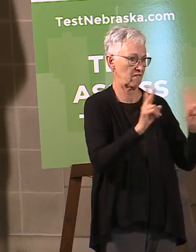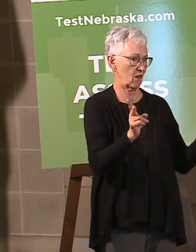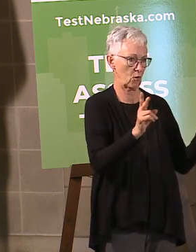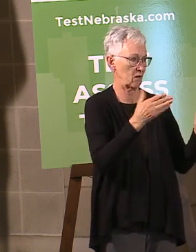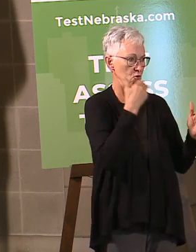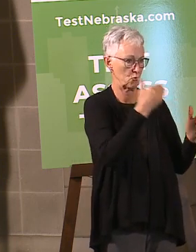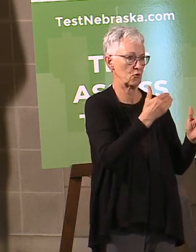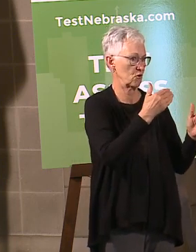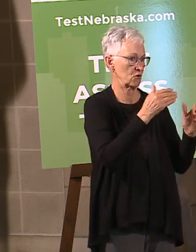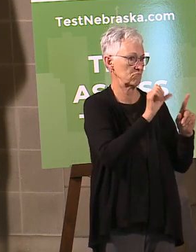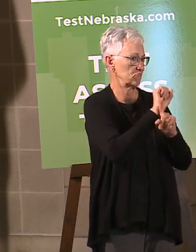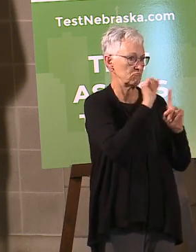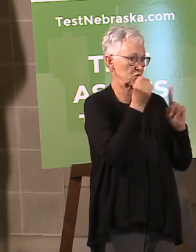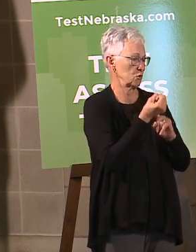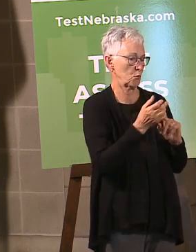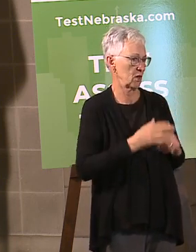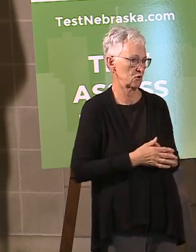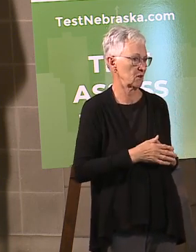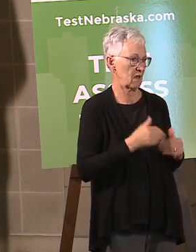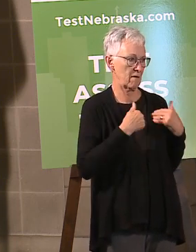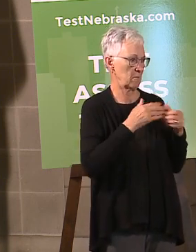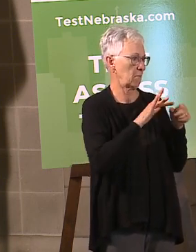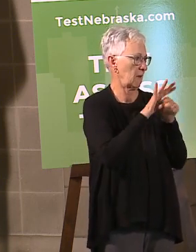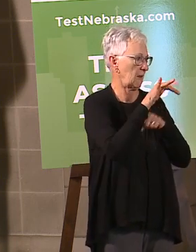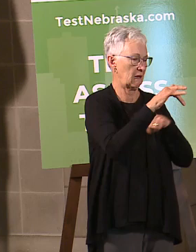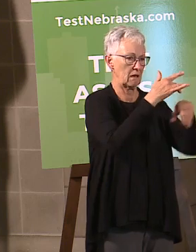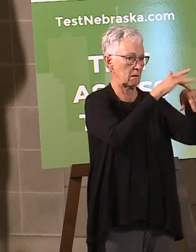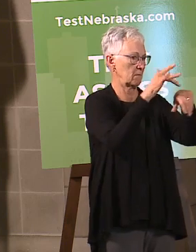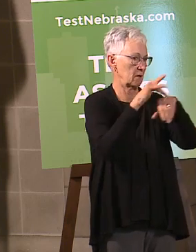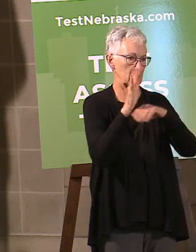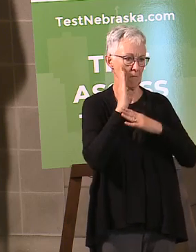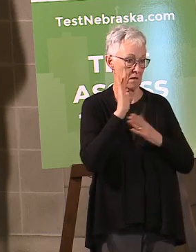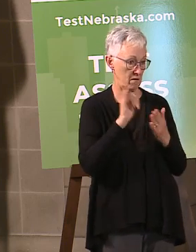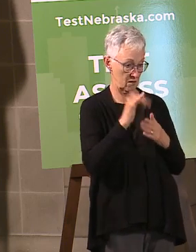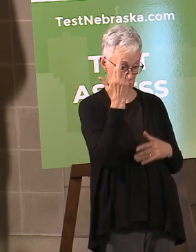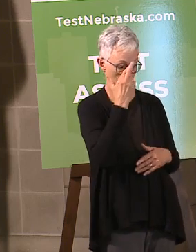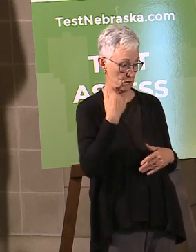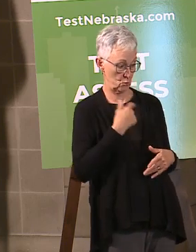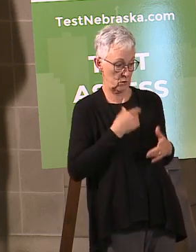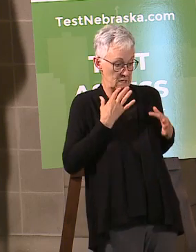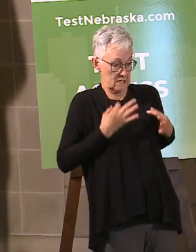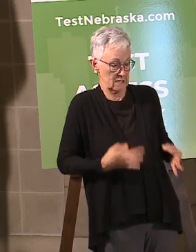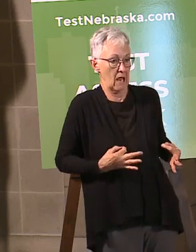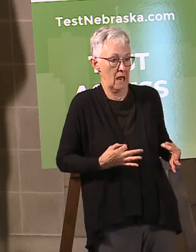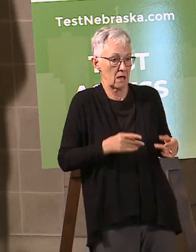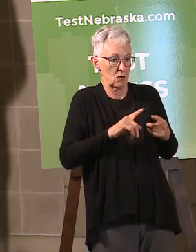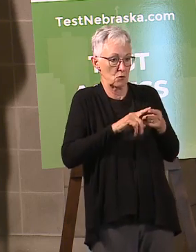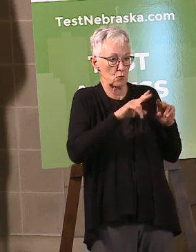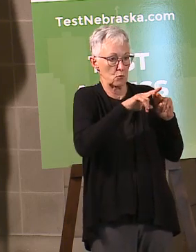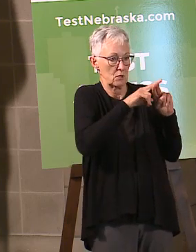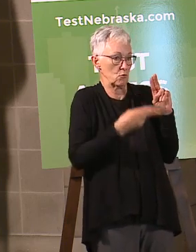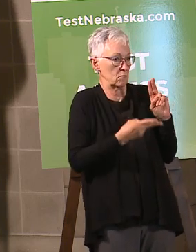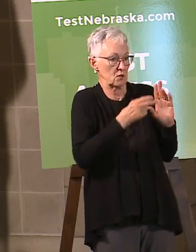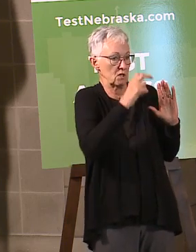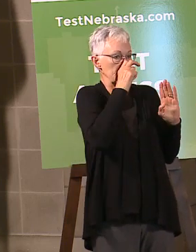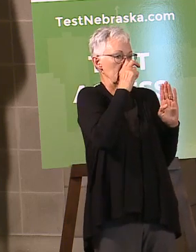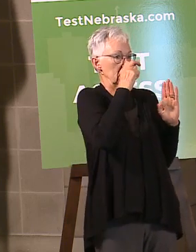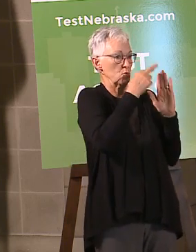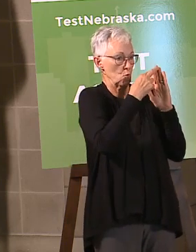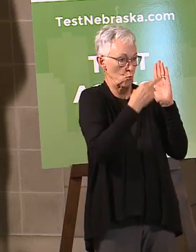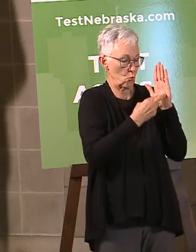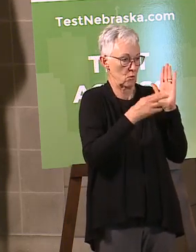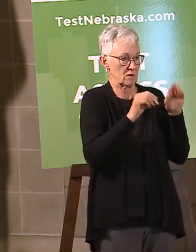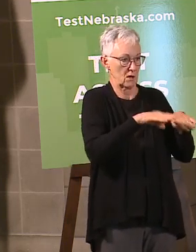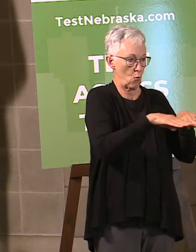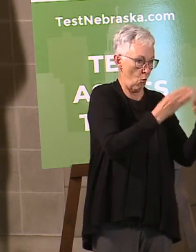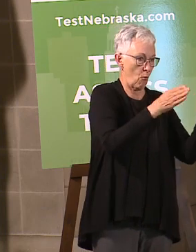over the course of the last couple of weeks, which has led us to believe that we can start loosening some of these restrictions. And then finally, Grant Schulte wants to know who we're working with